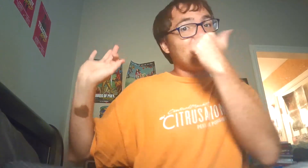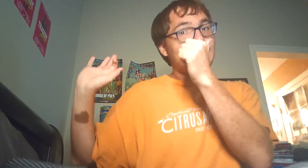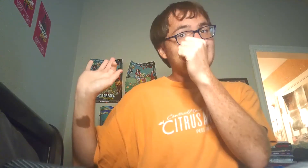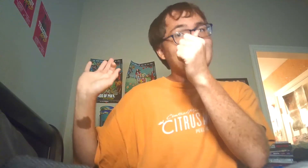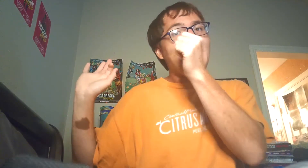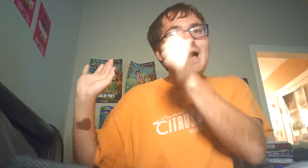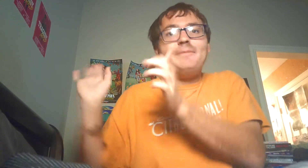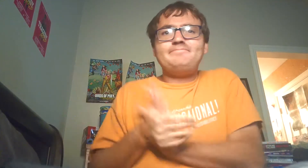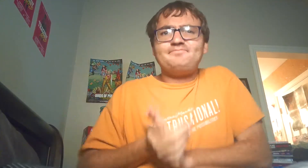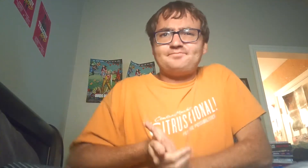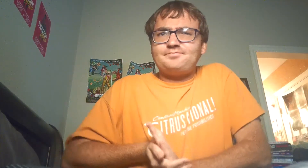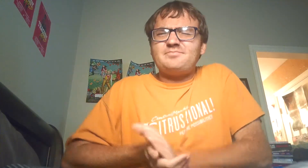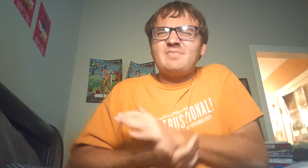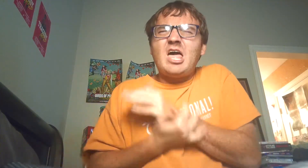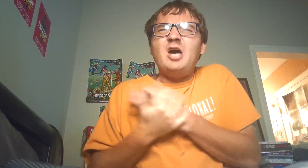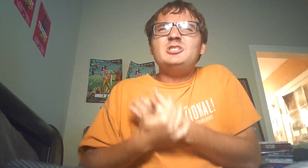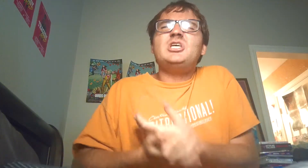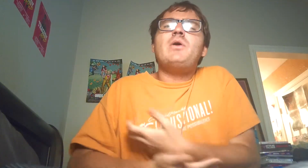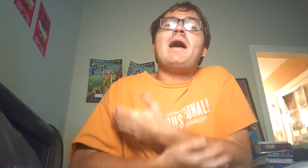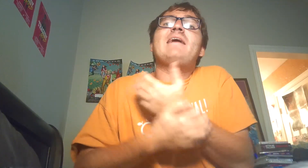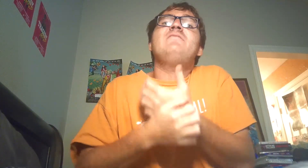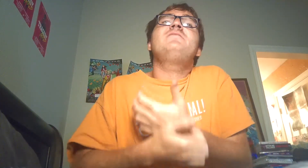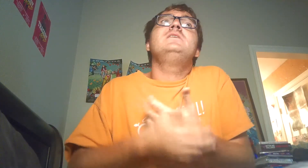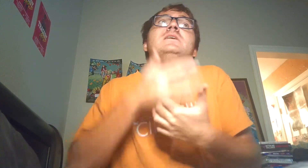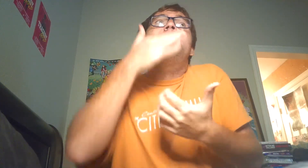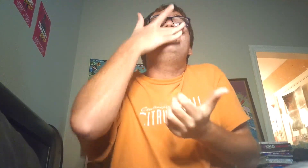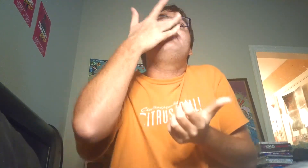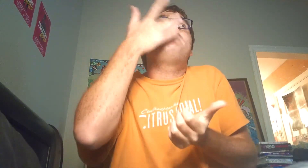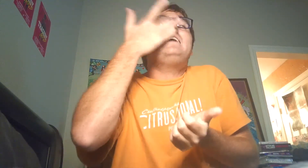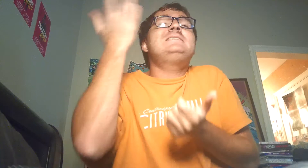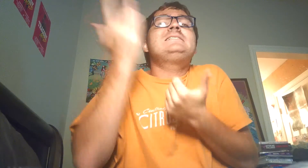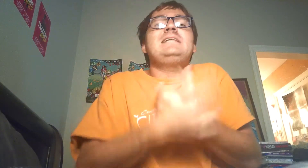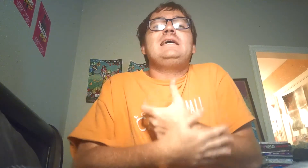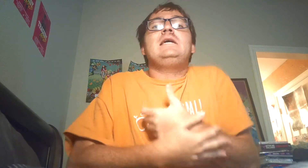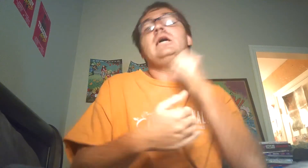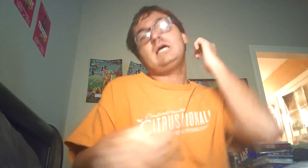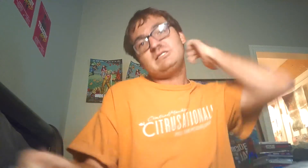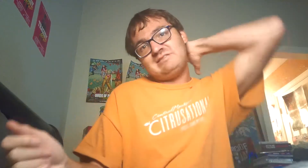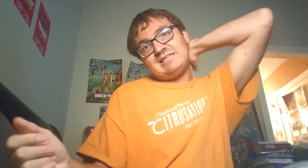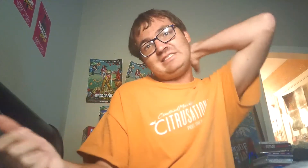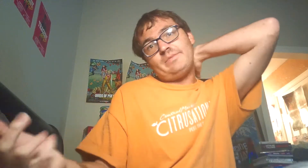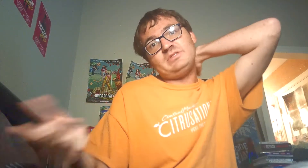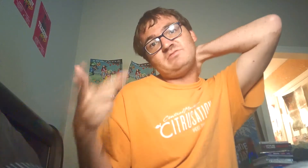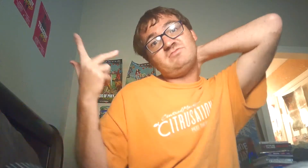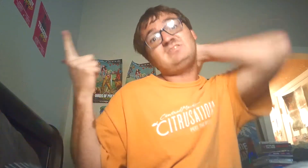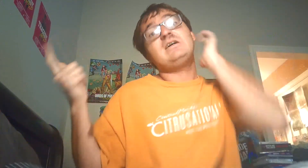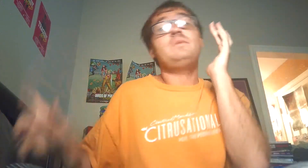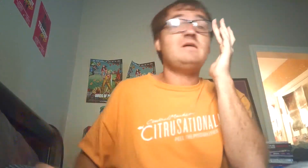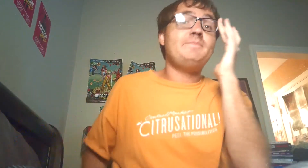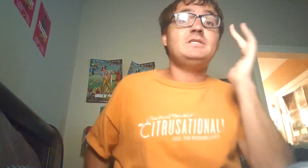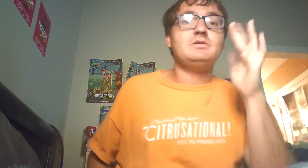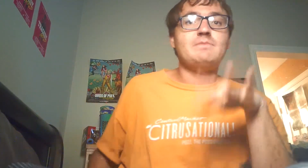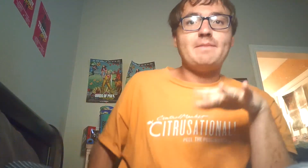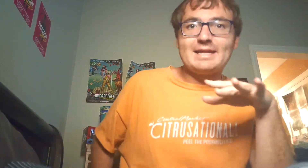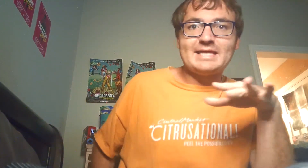content. Also, I've basically done double double episodes of my podcast for the